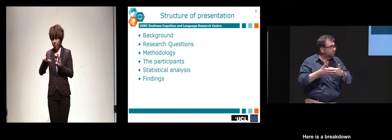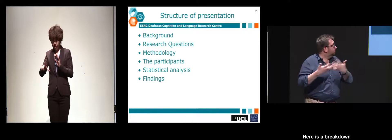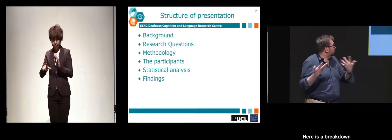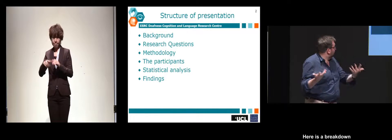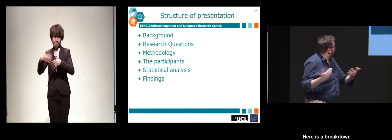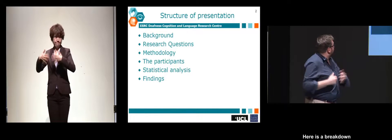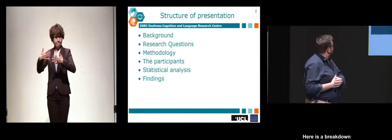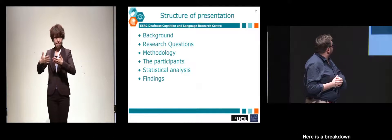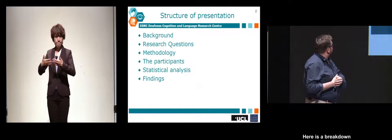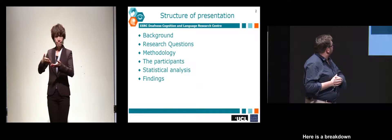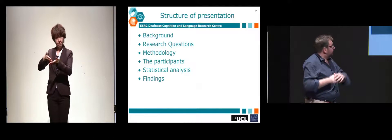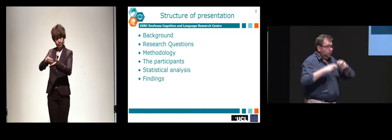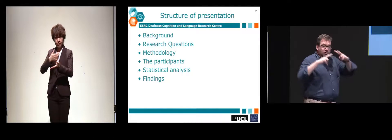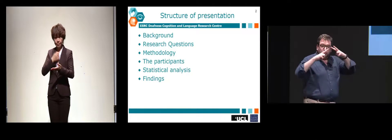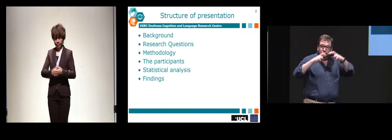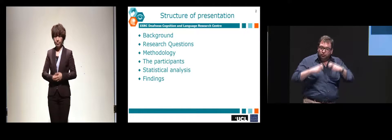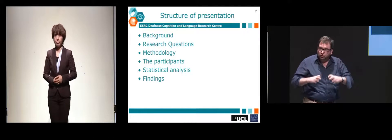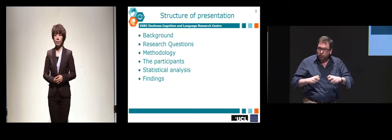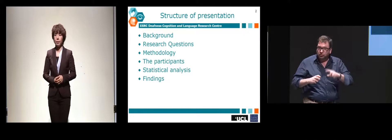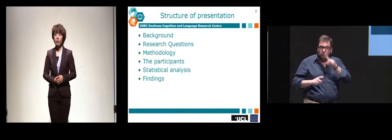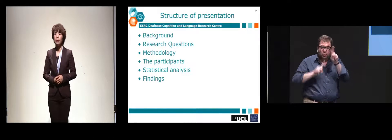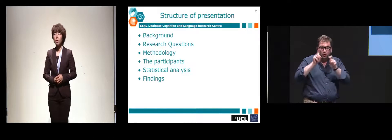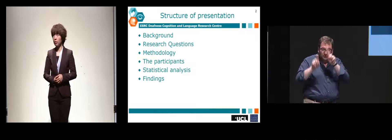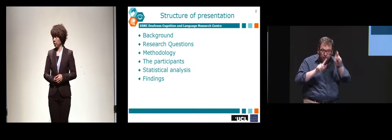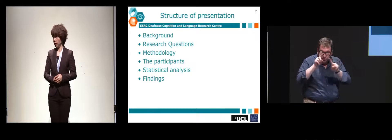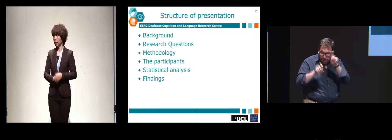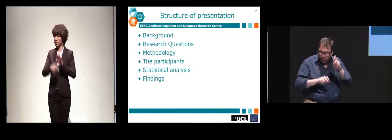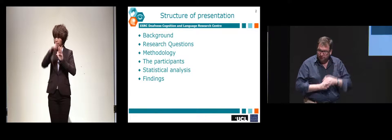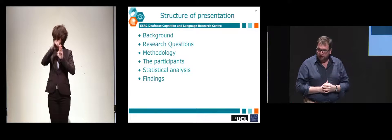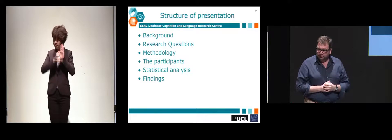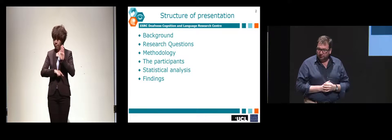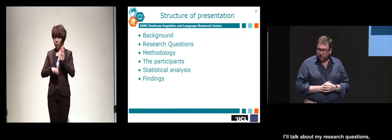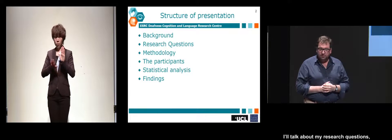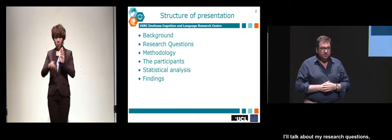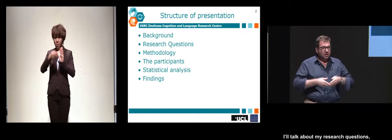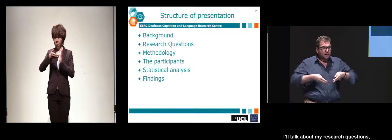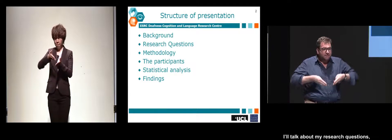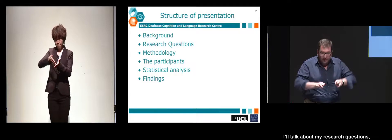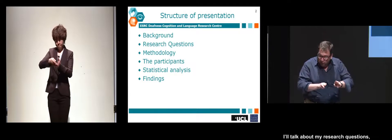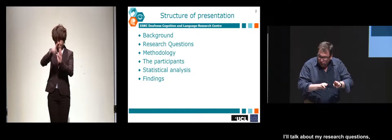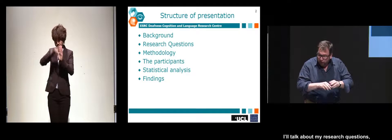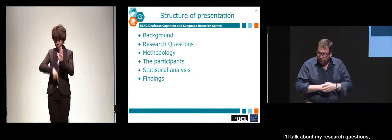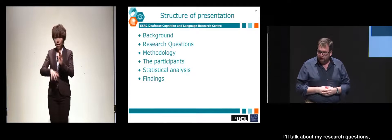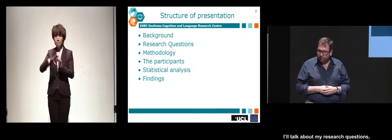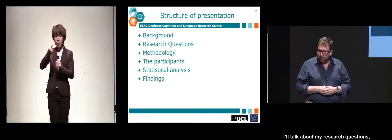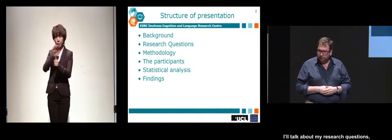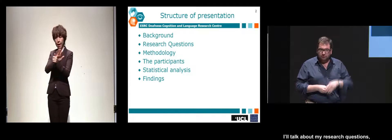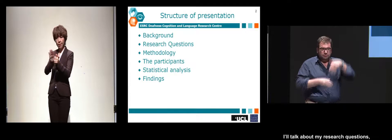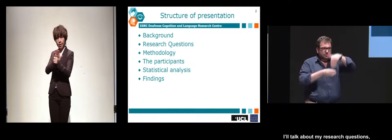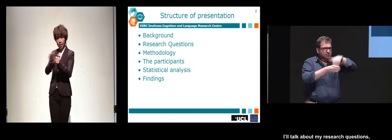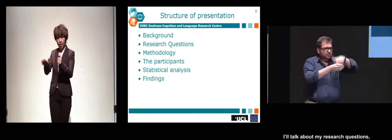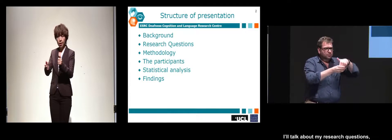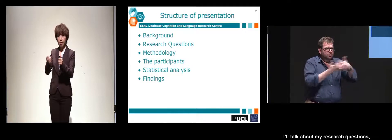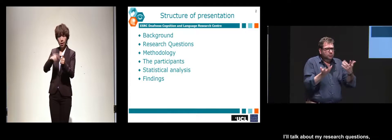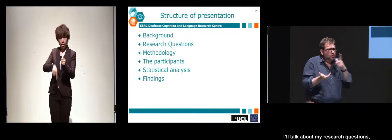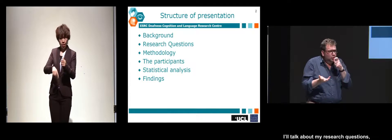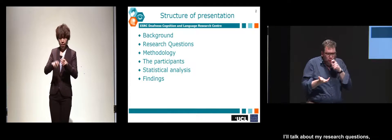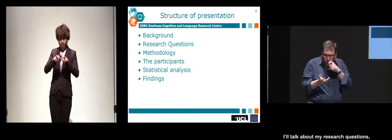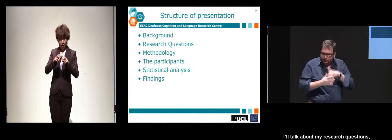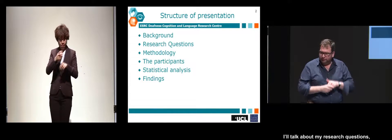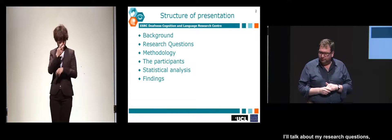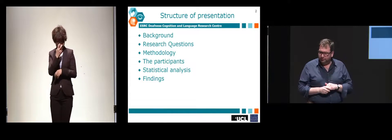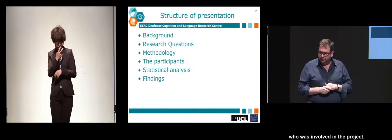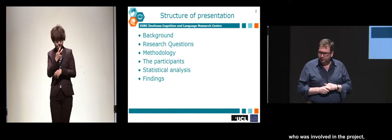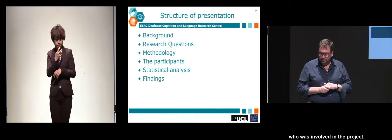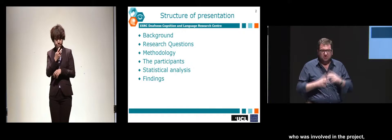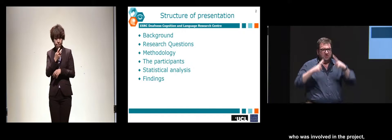Here's a breakdown of my talk today, some background I'll go over. I'll talk about my research questions, my